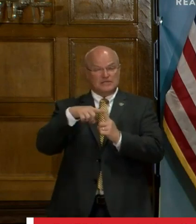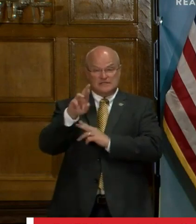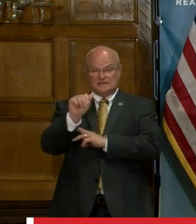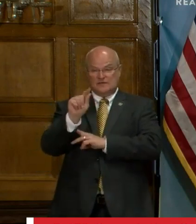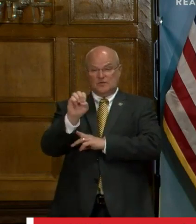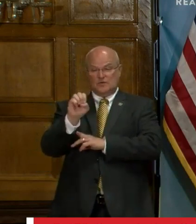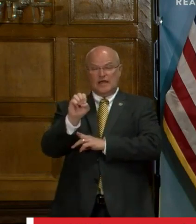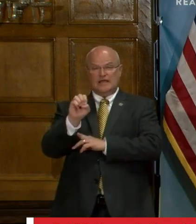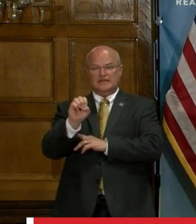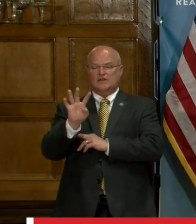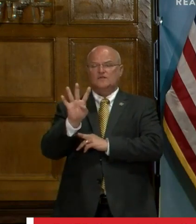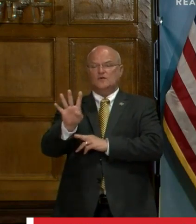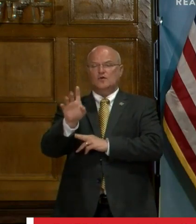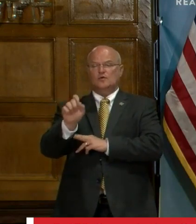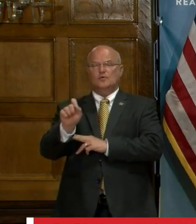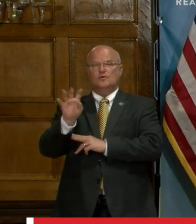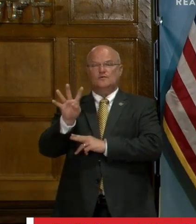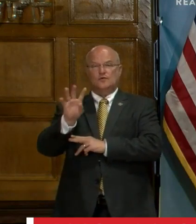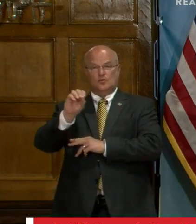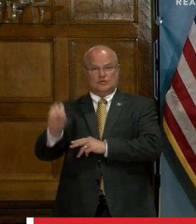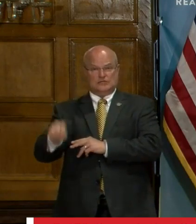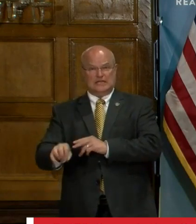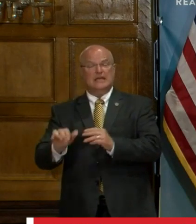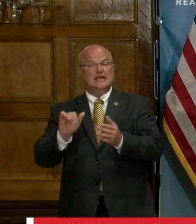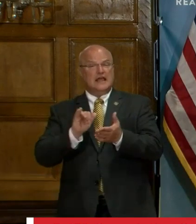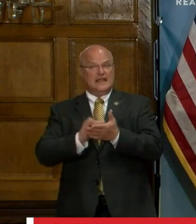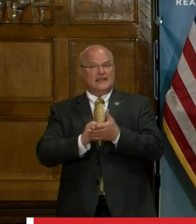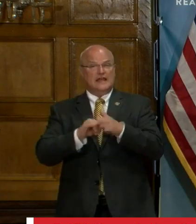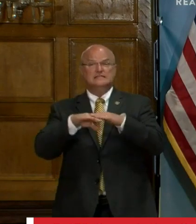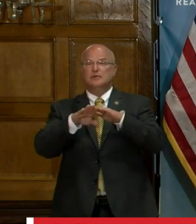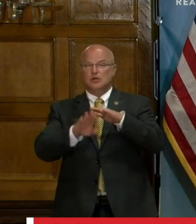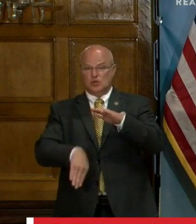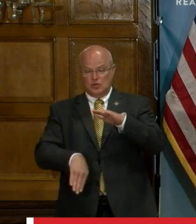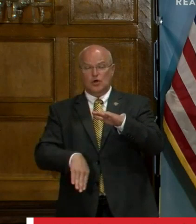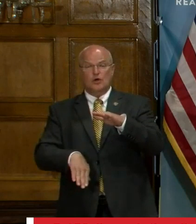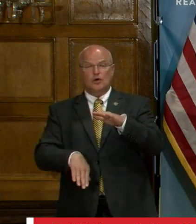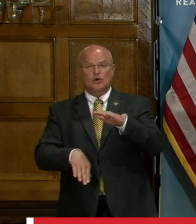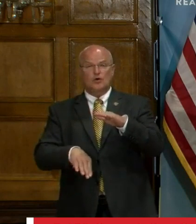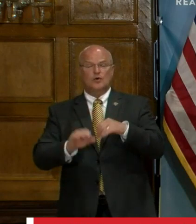is 4.4%, which, as you know, is well below